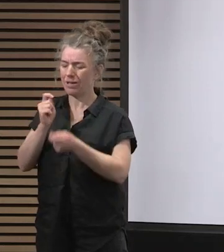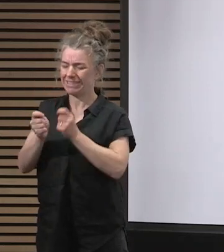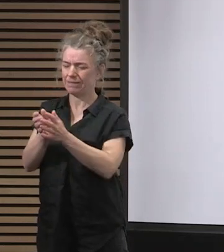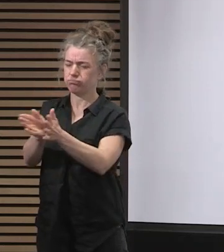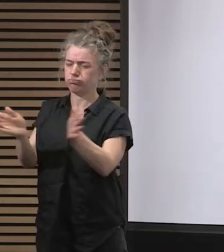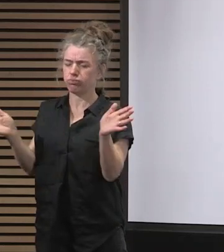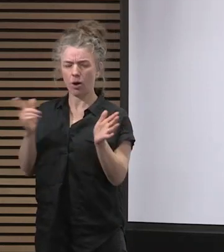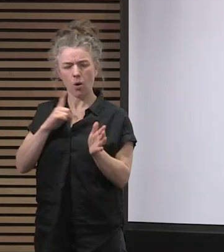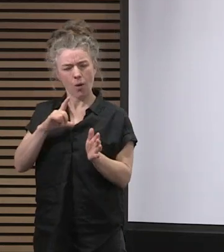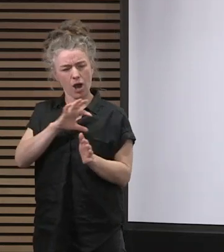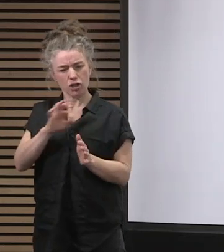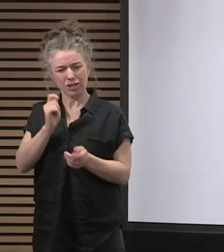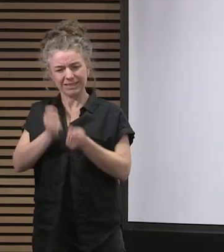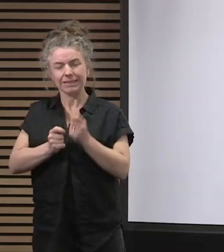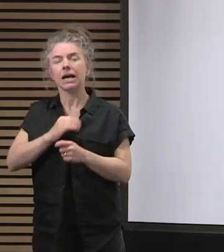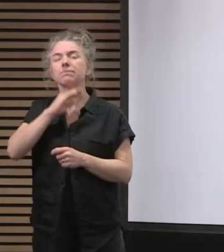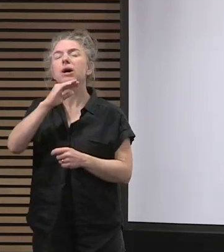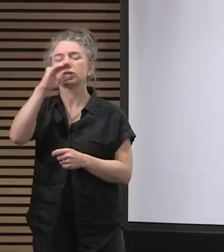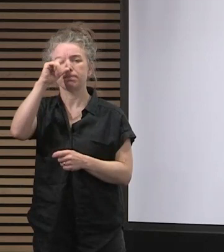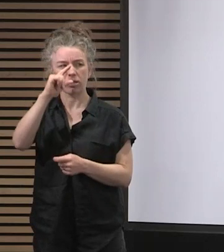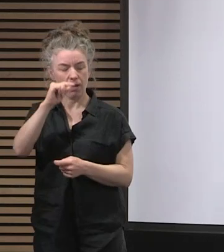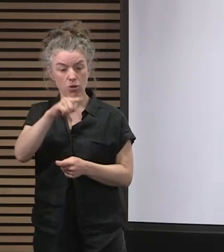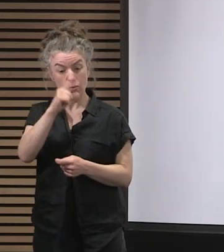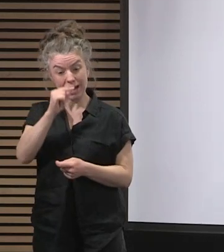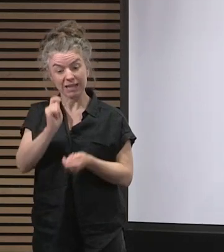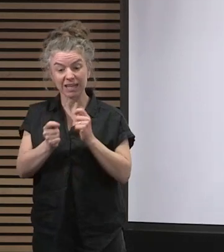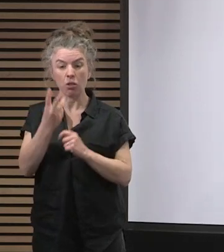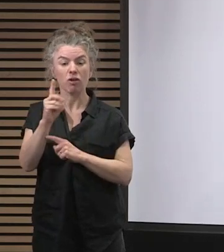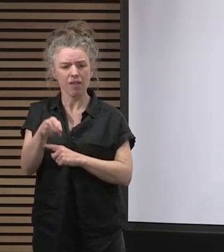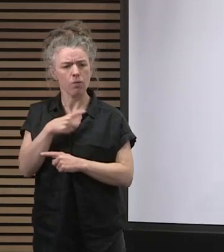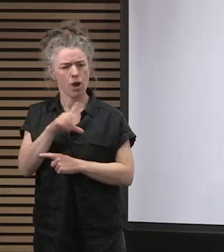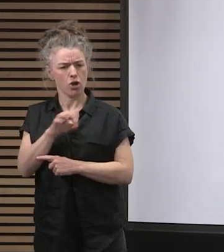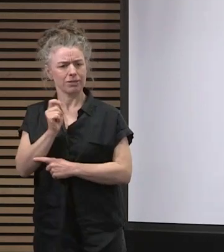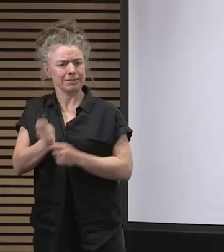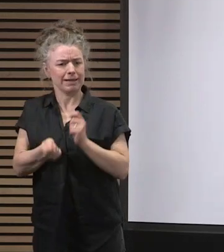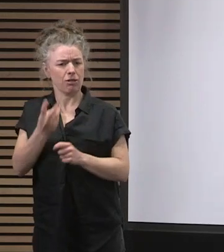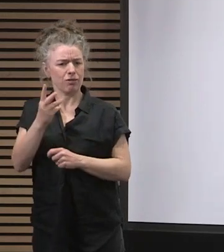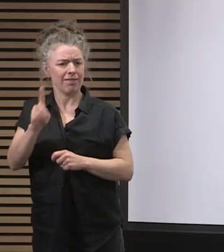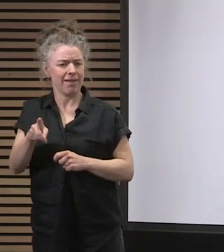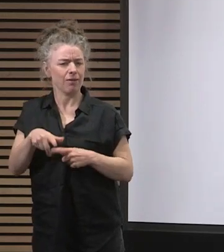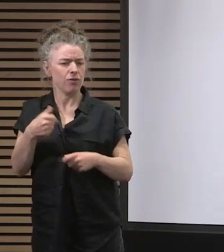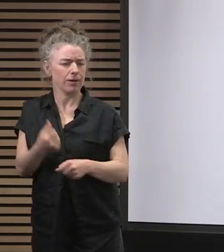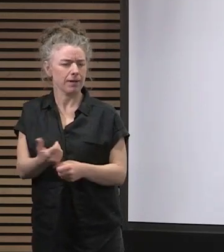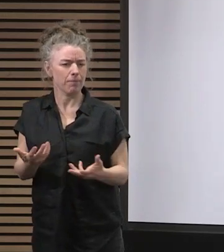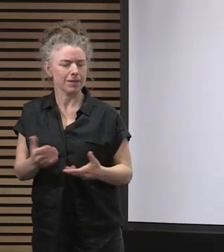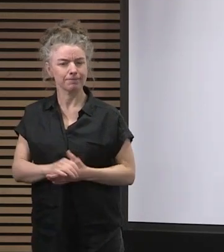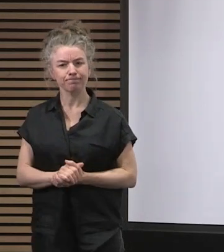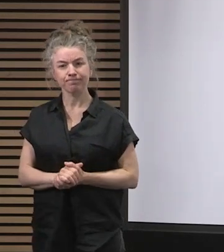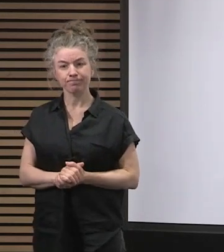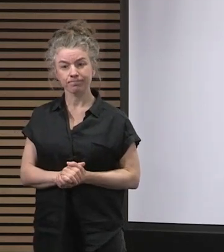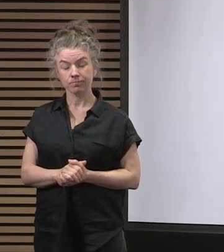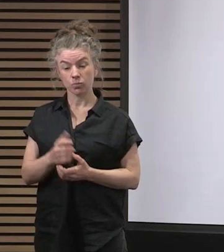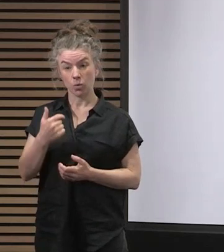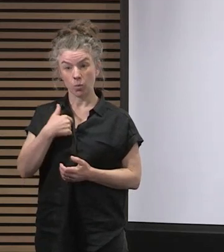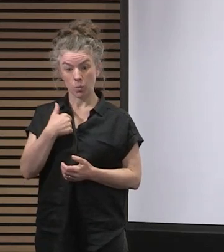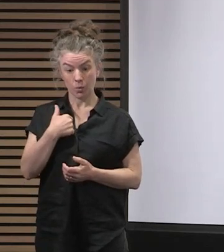at capacity? Why not have loosened the criteria sooner as well? So I think the important point here is capacity is not a constraint